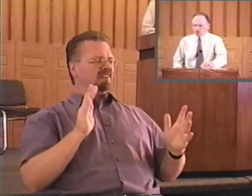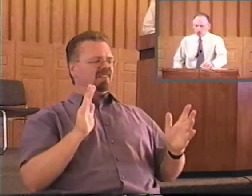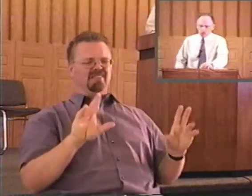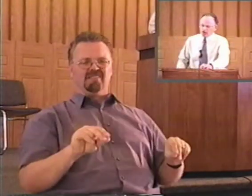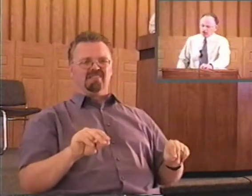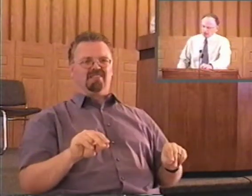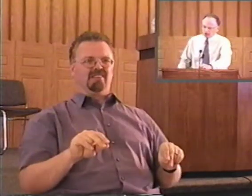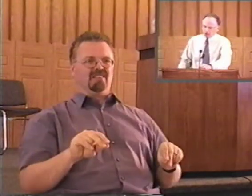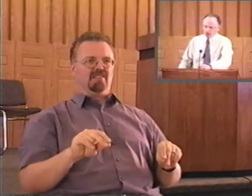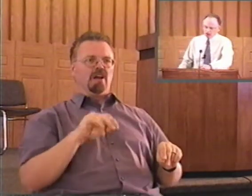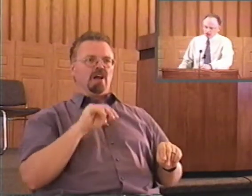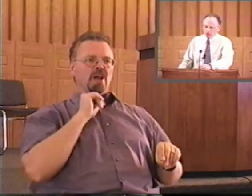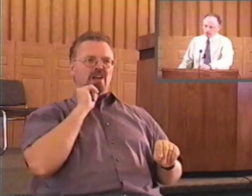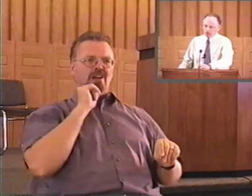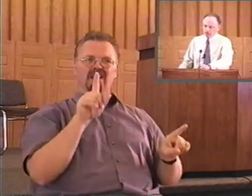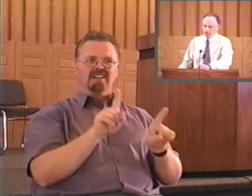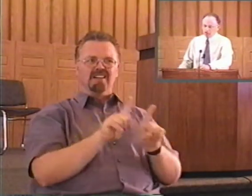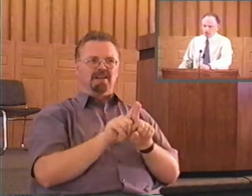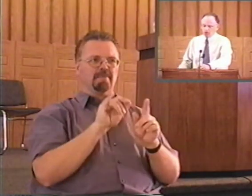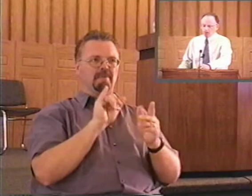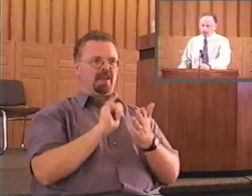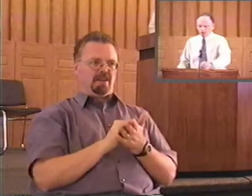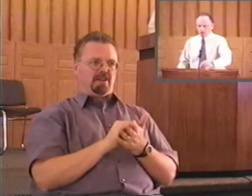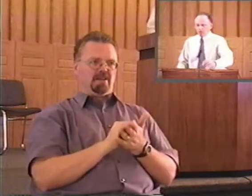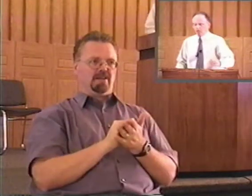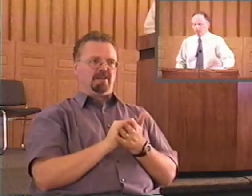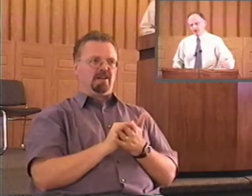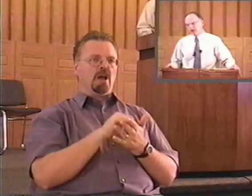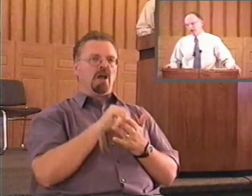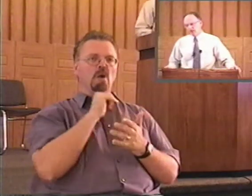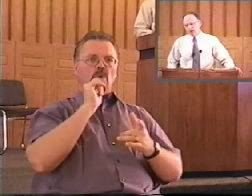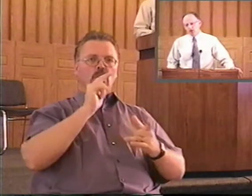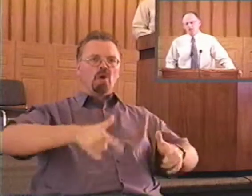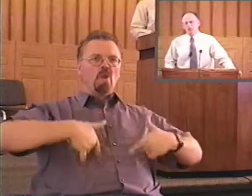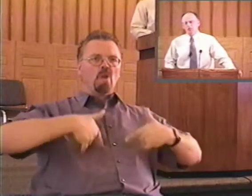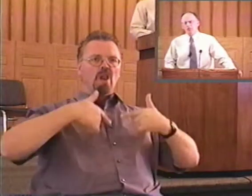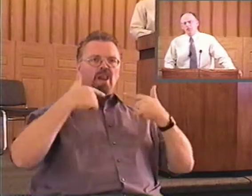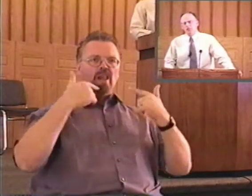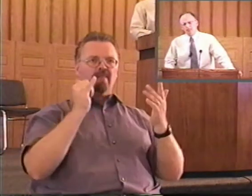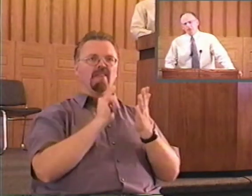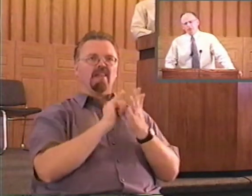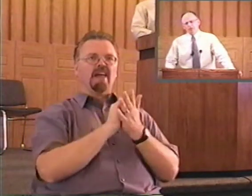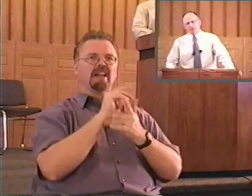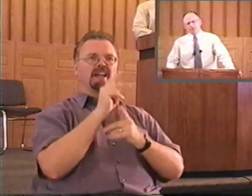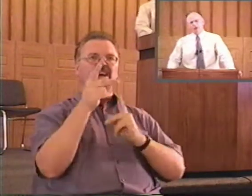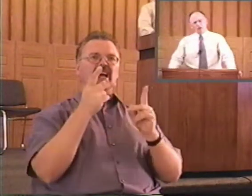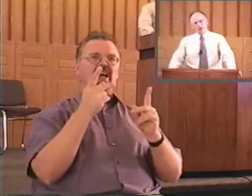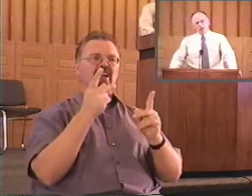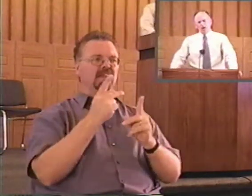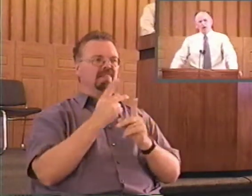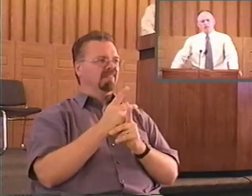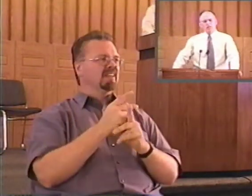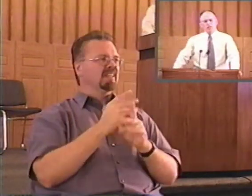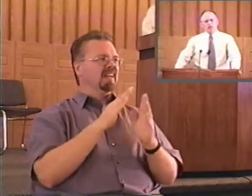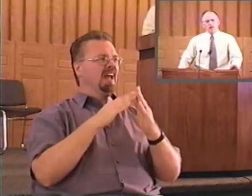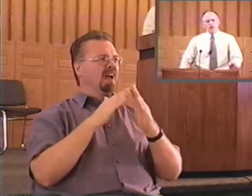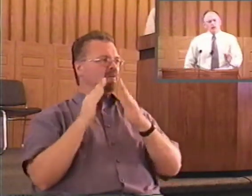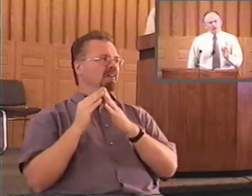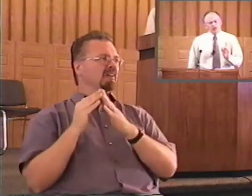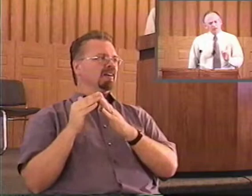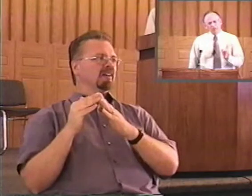Friends, we don't live in an area and we don't live in a time that people fear